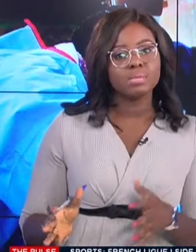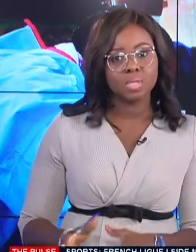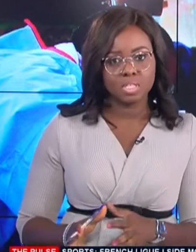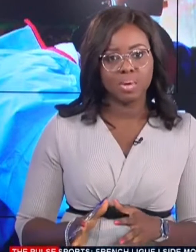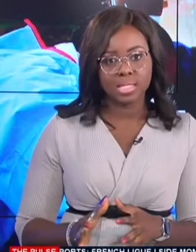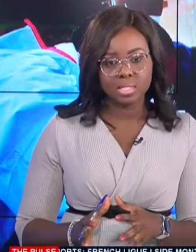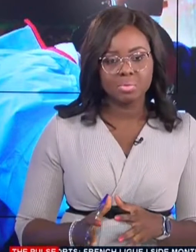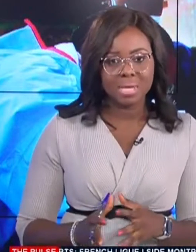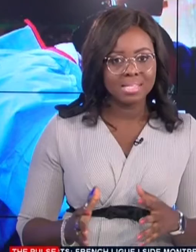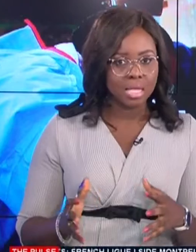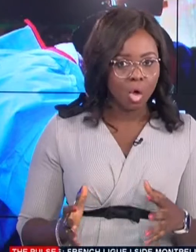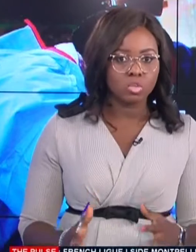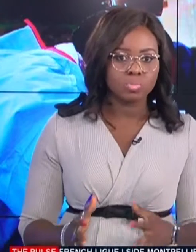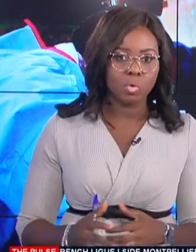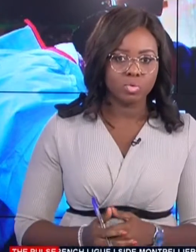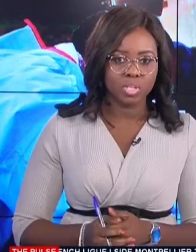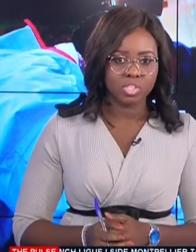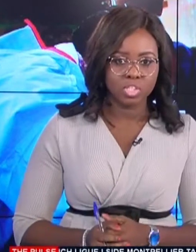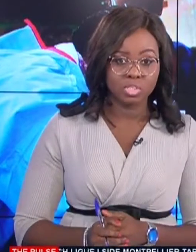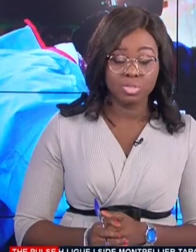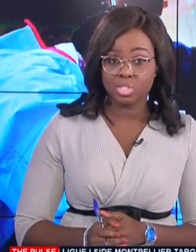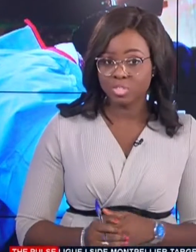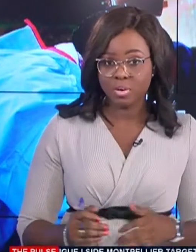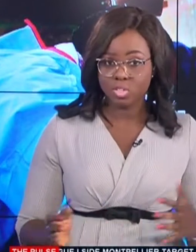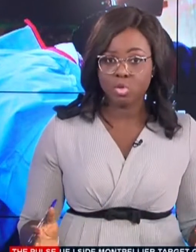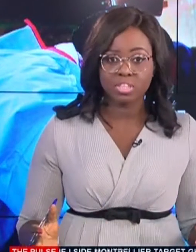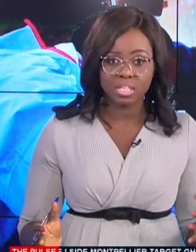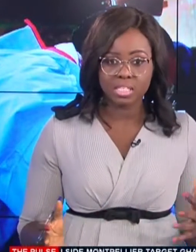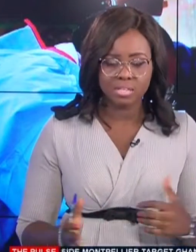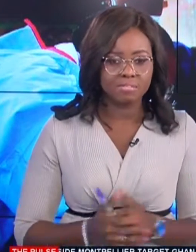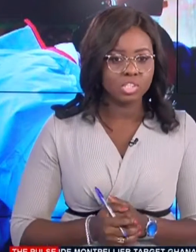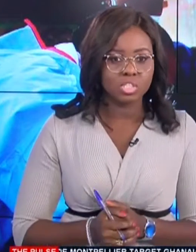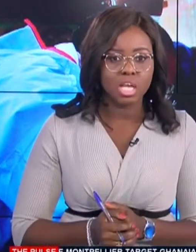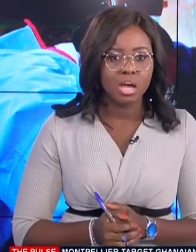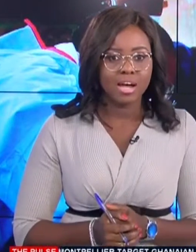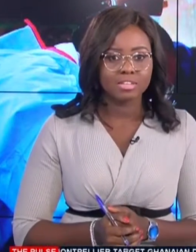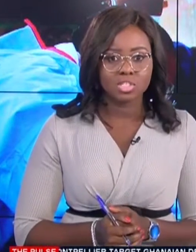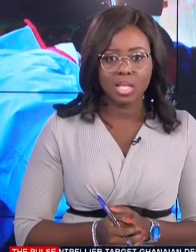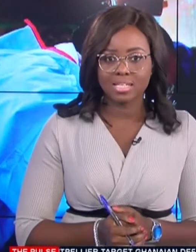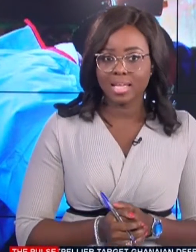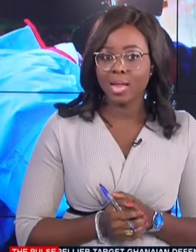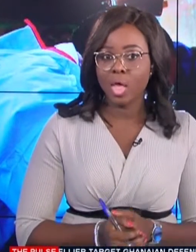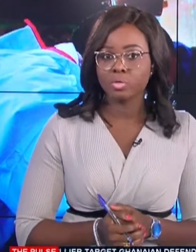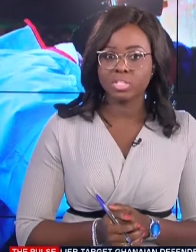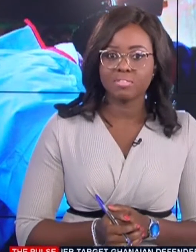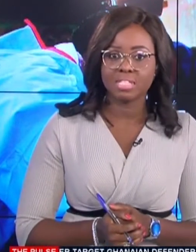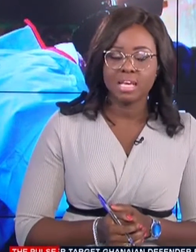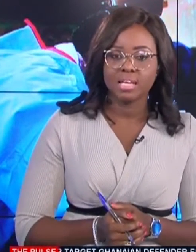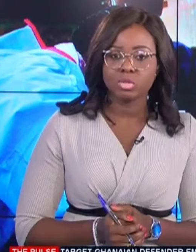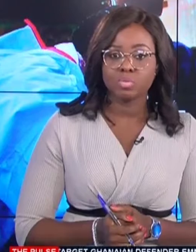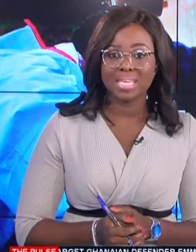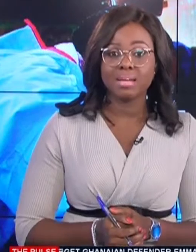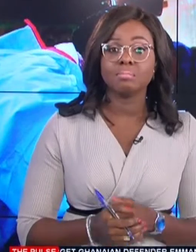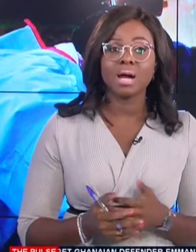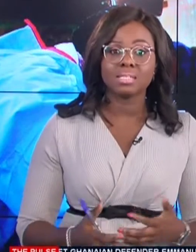Well, the Obuasi municipality remains a hotspot for the Ashanti region as far as COVID-19 infections are concerned. The Ghana Health Service